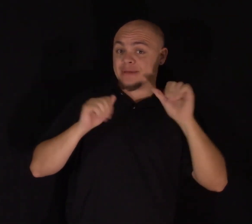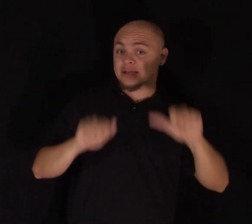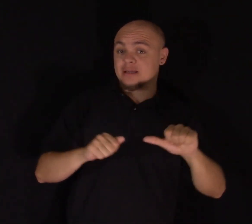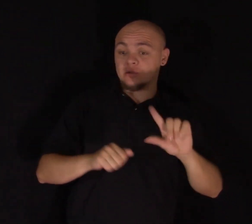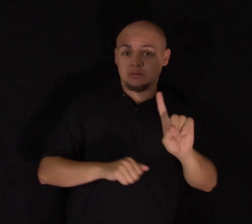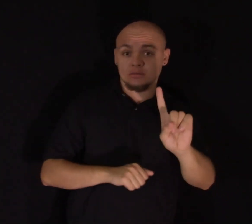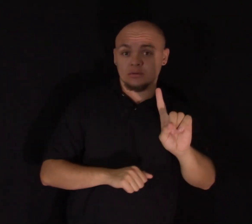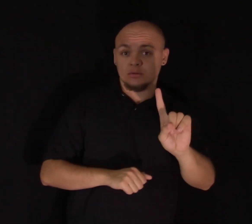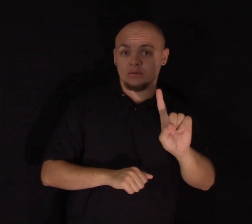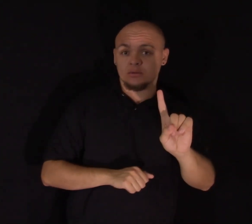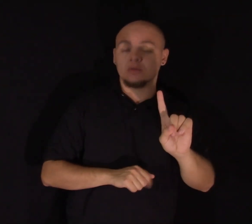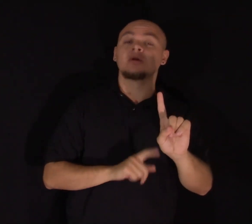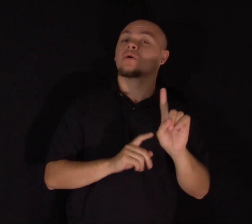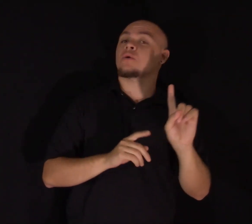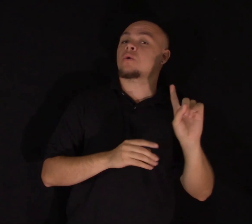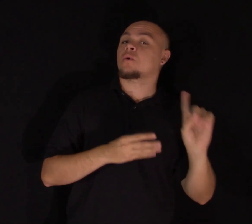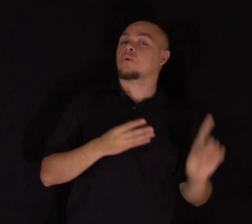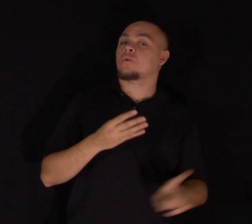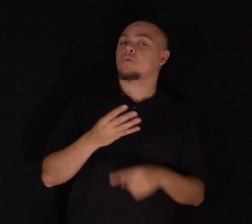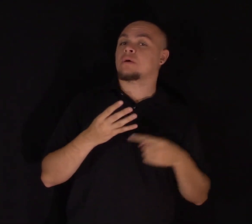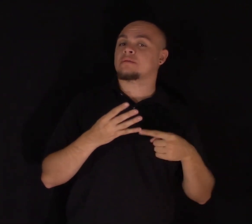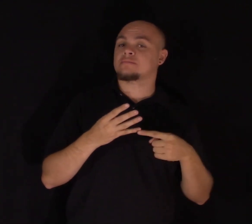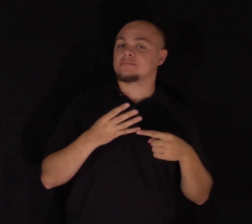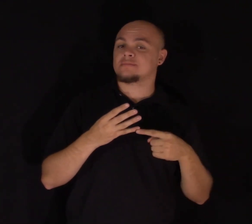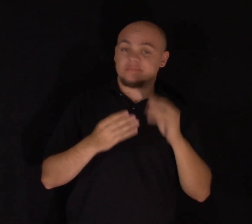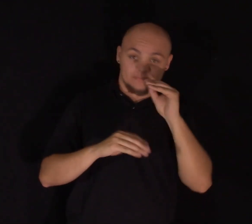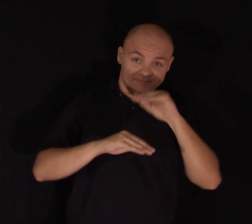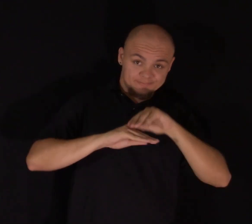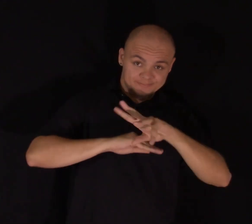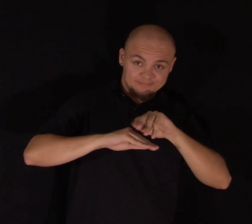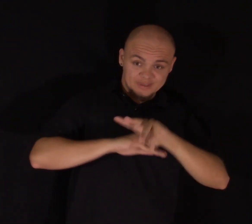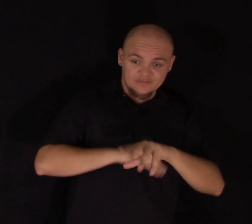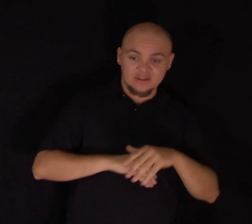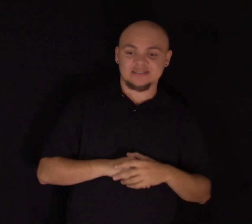wait, hang on a sec. One more piece of advice.